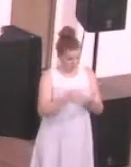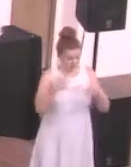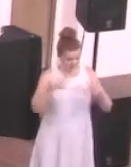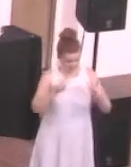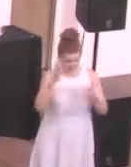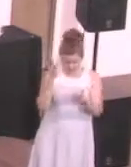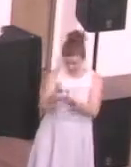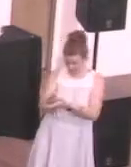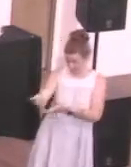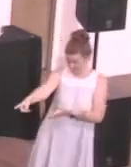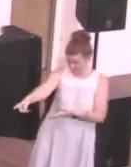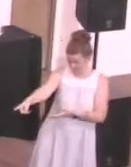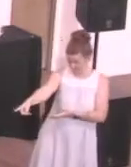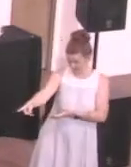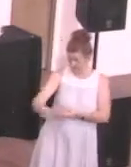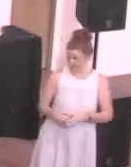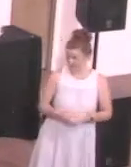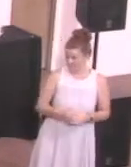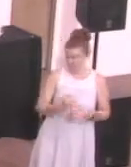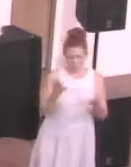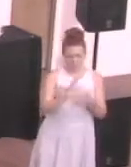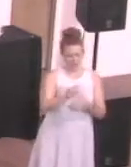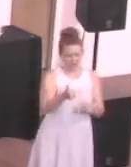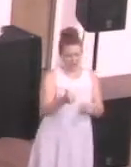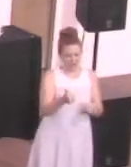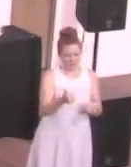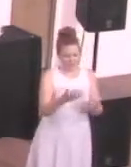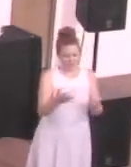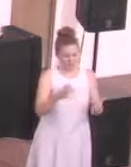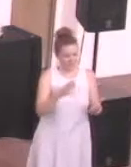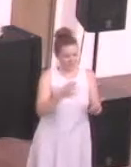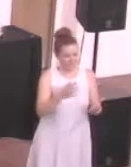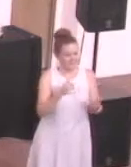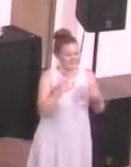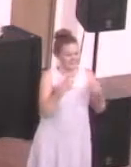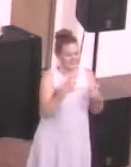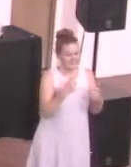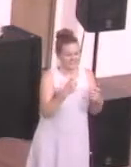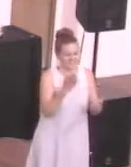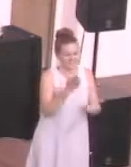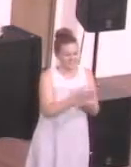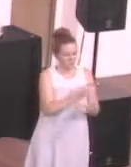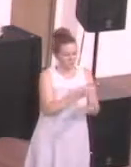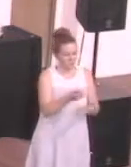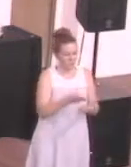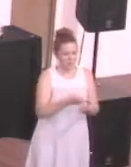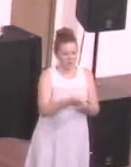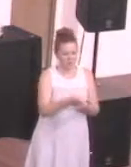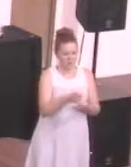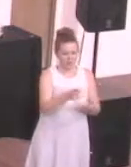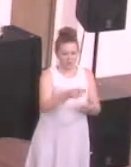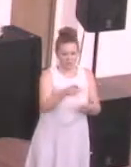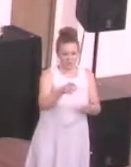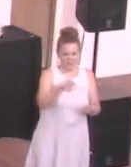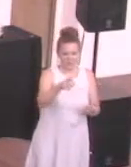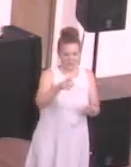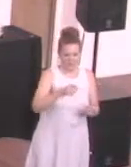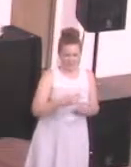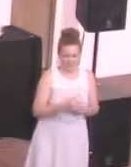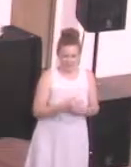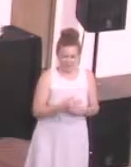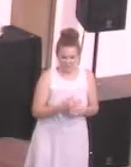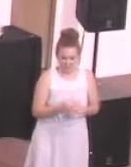him. What's another thing? I need some people to be honest with me right now that hinders us. What's a sin we deal with? Go ahead. Say it